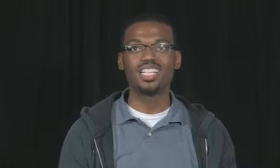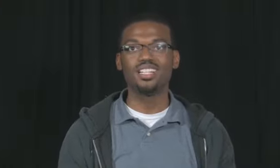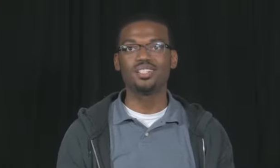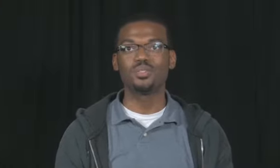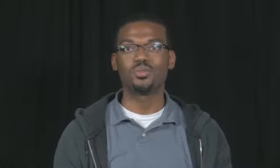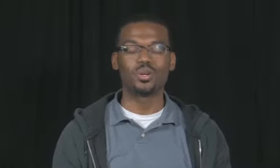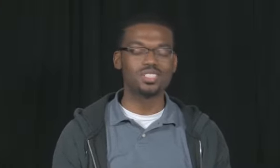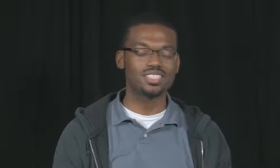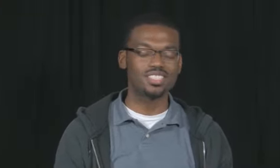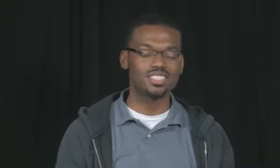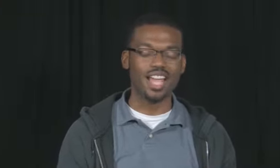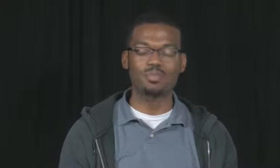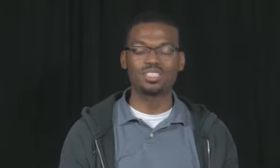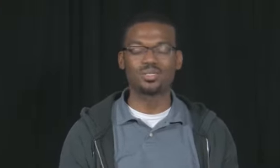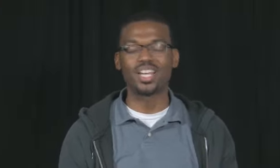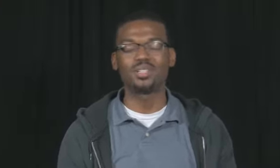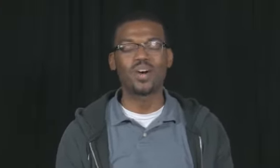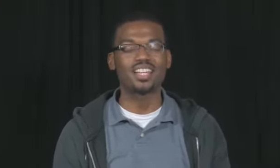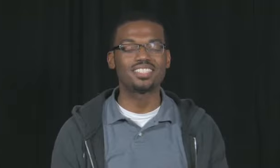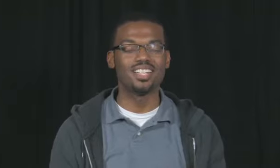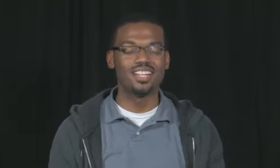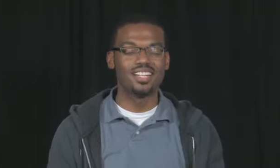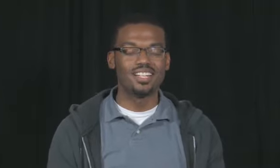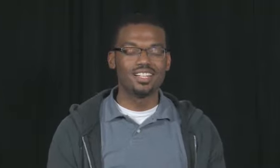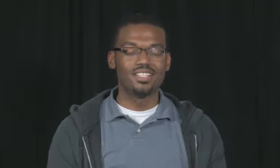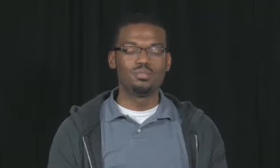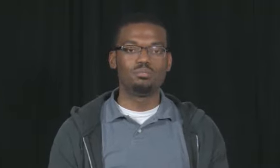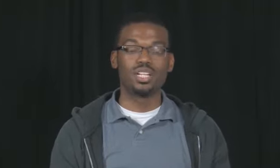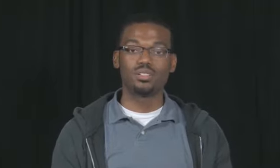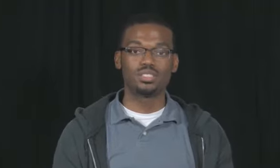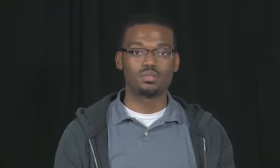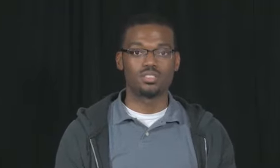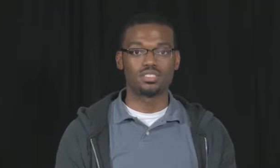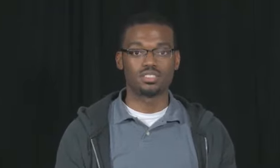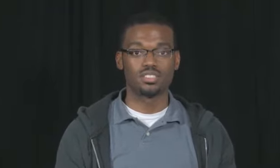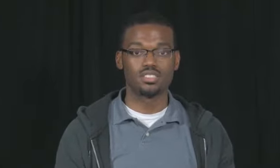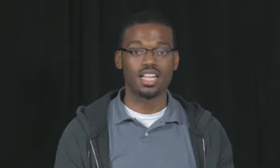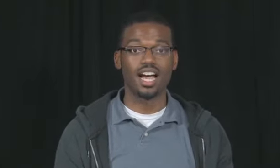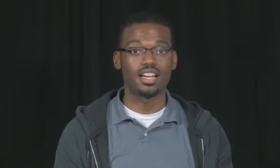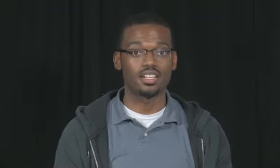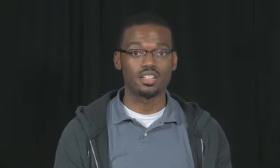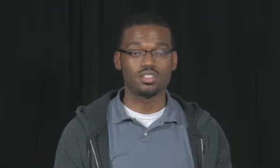seen roses damasked red and white, but no such roses see I in her